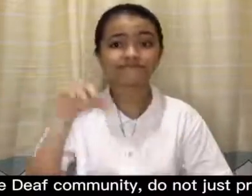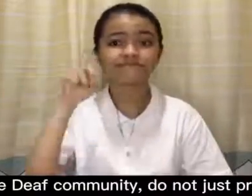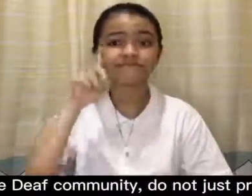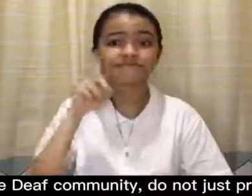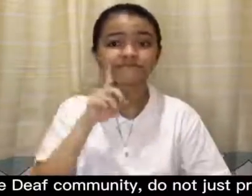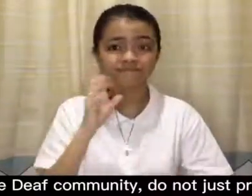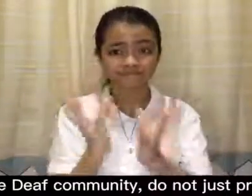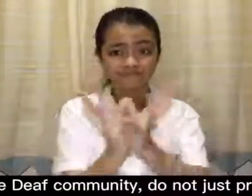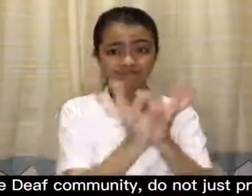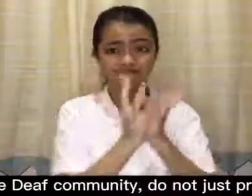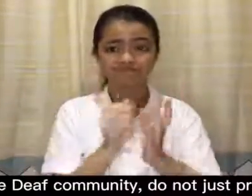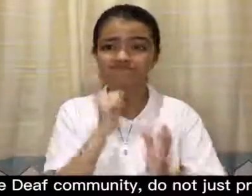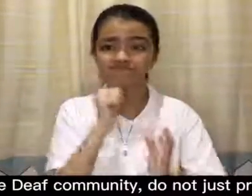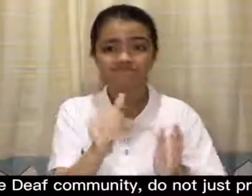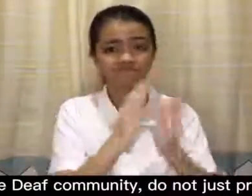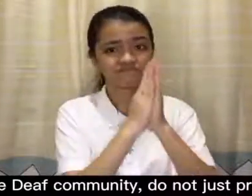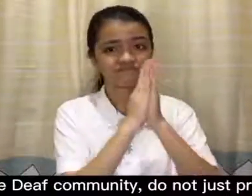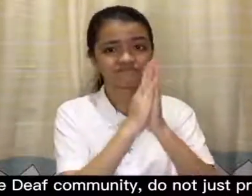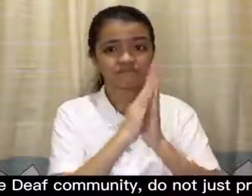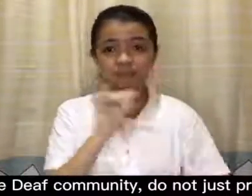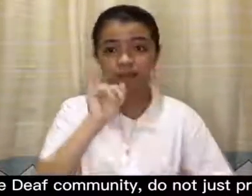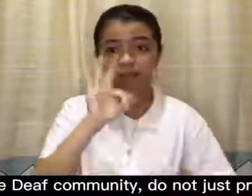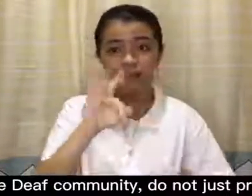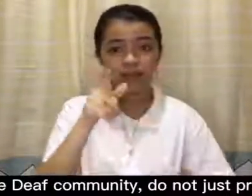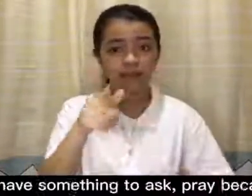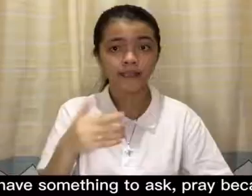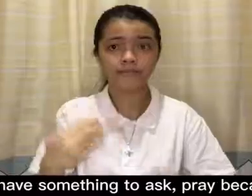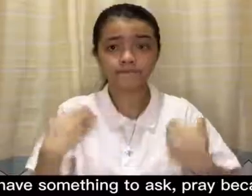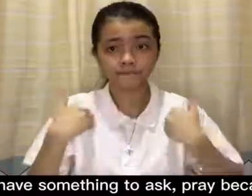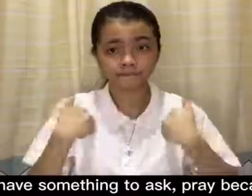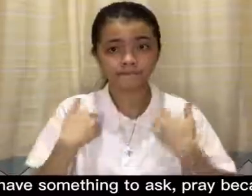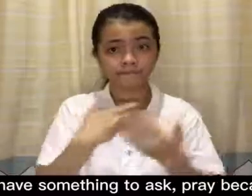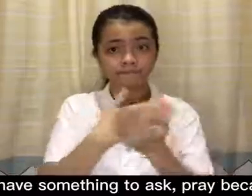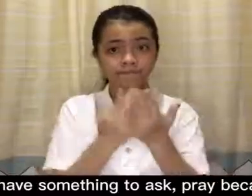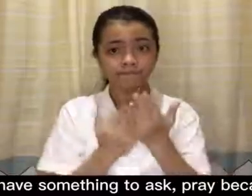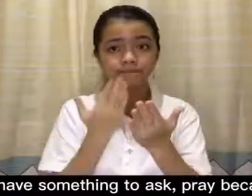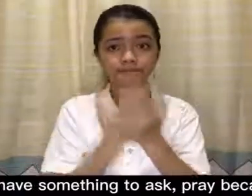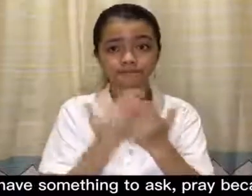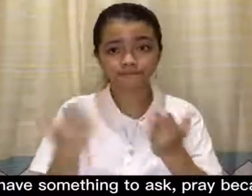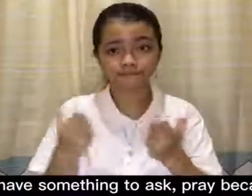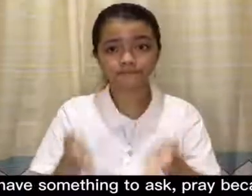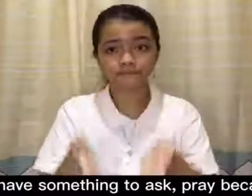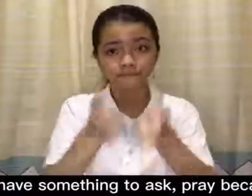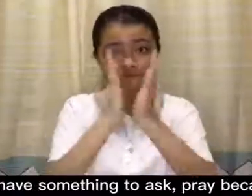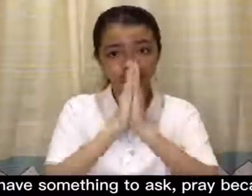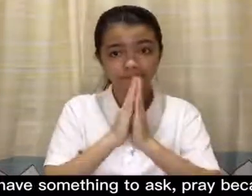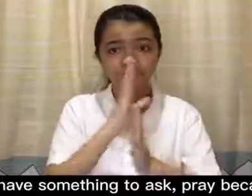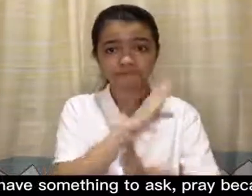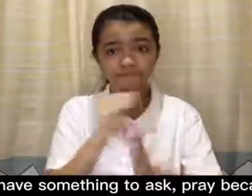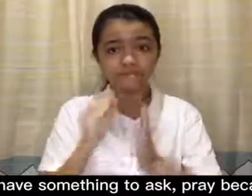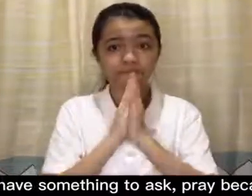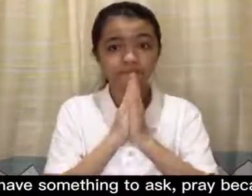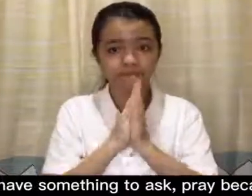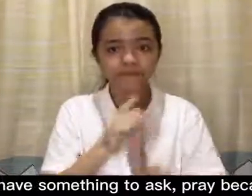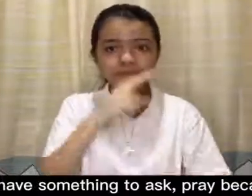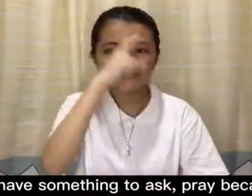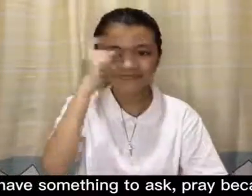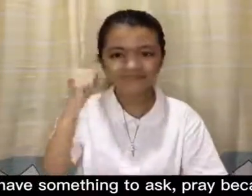and I will show with you, your spirit leads me on, in the power